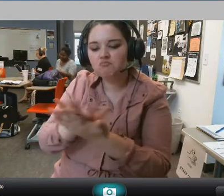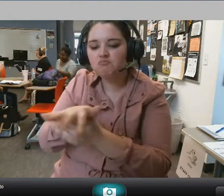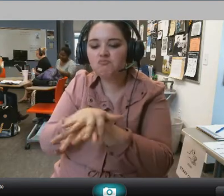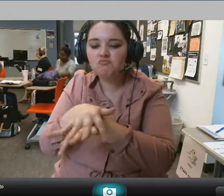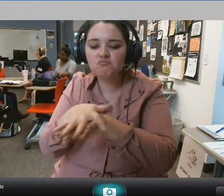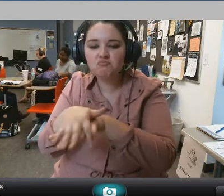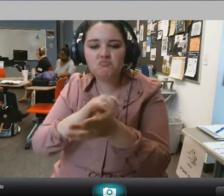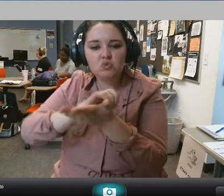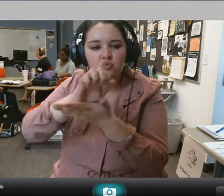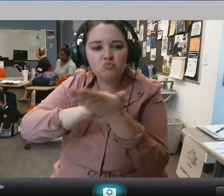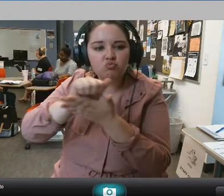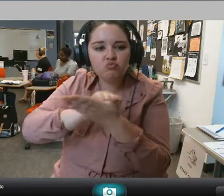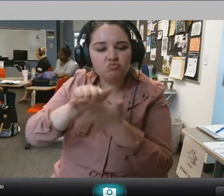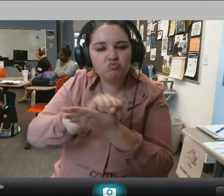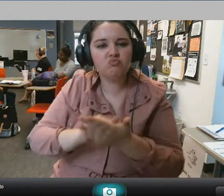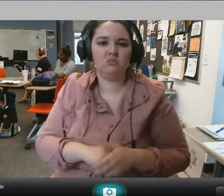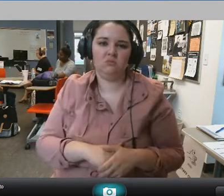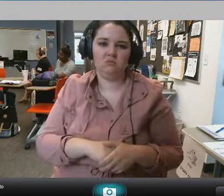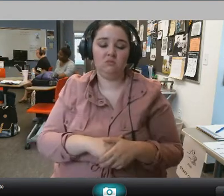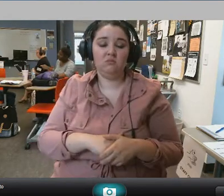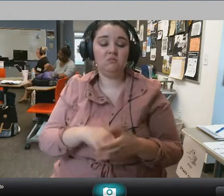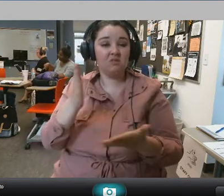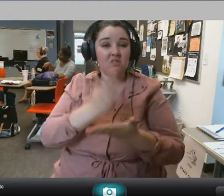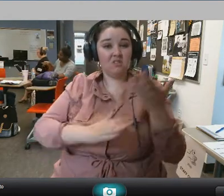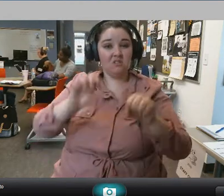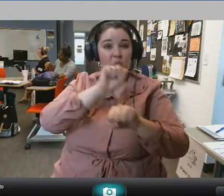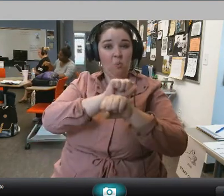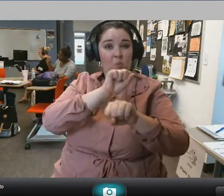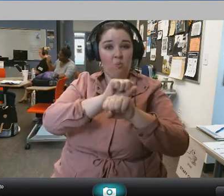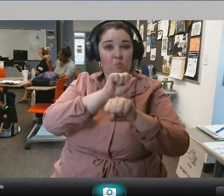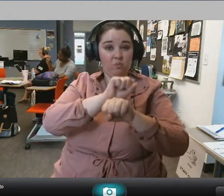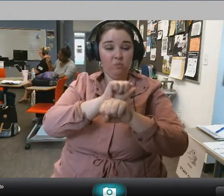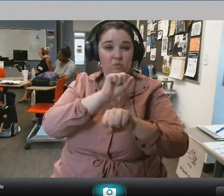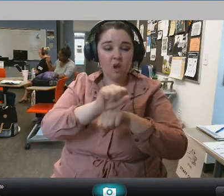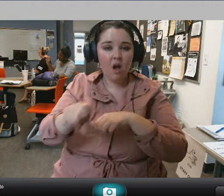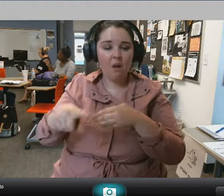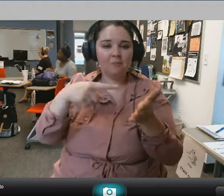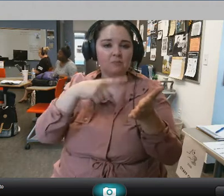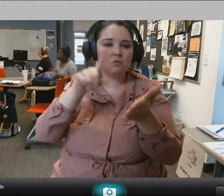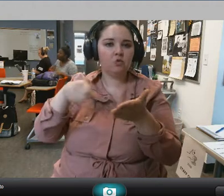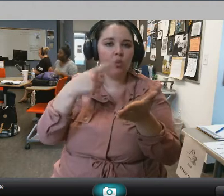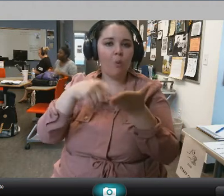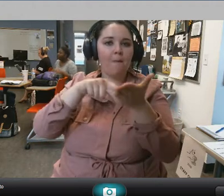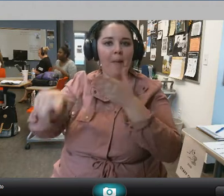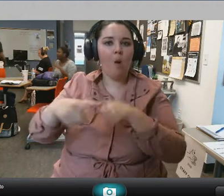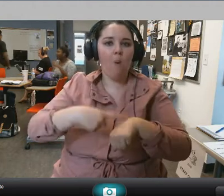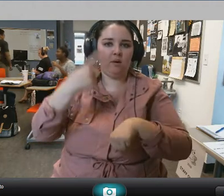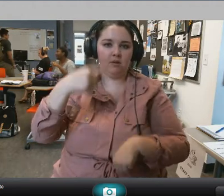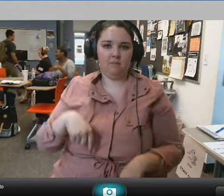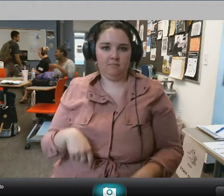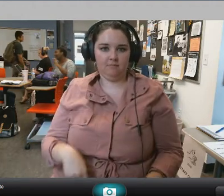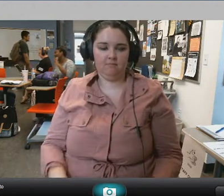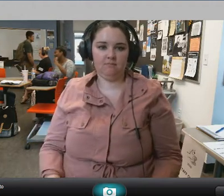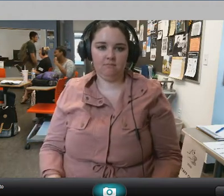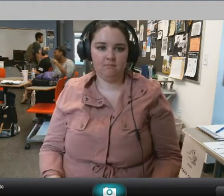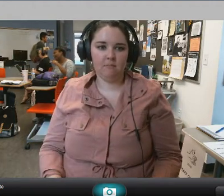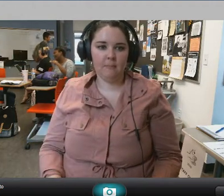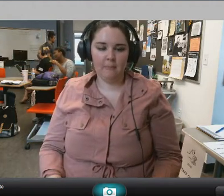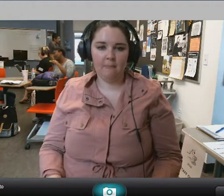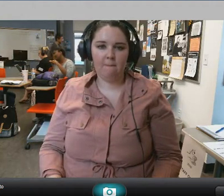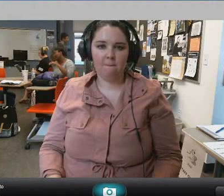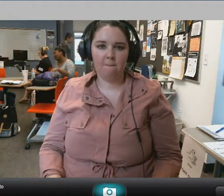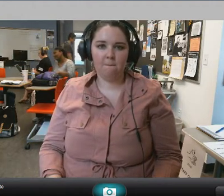jobs that it paid only to do once in a long time, and among them was cleaning